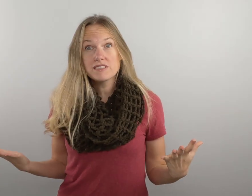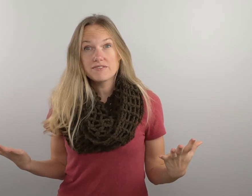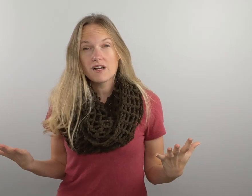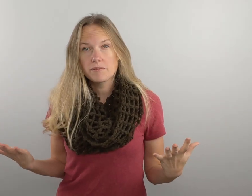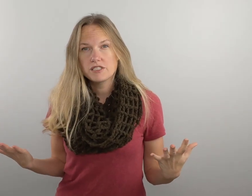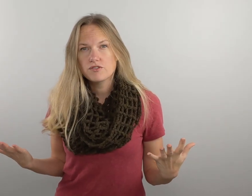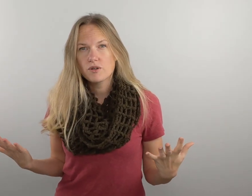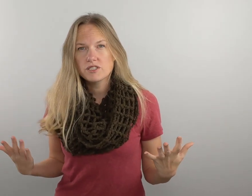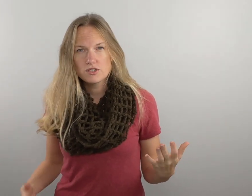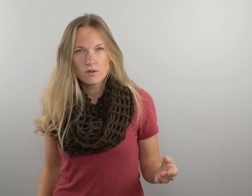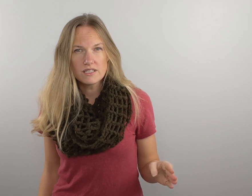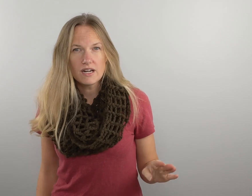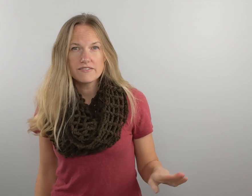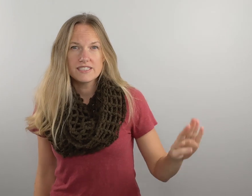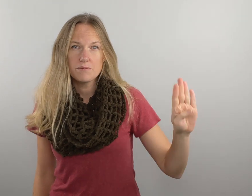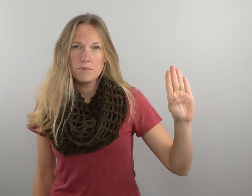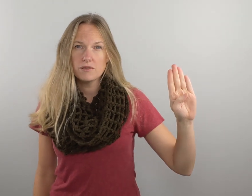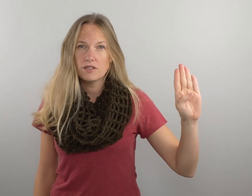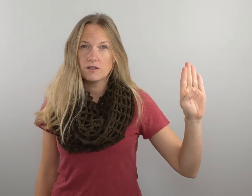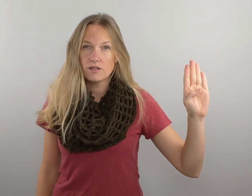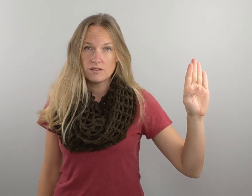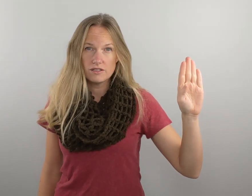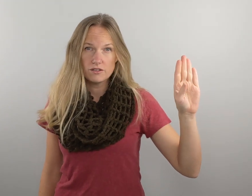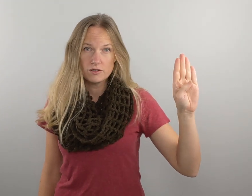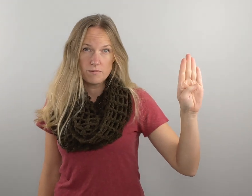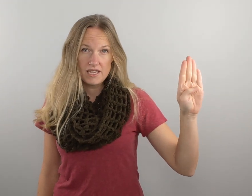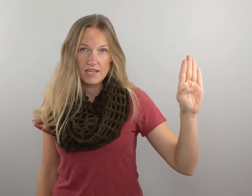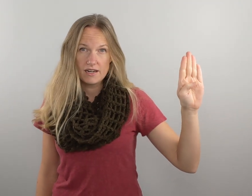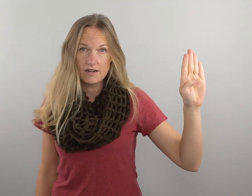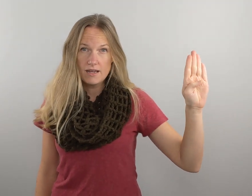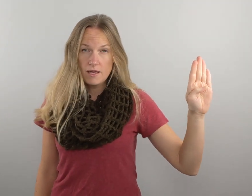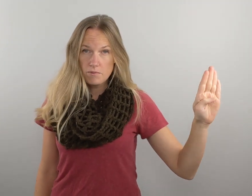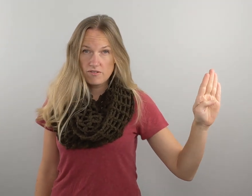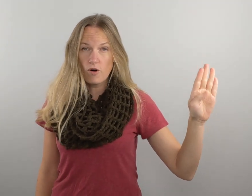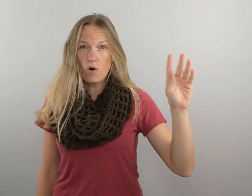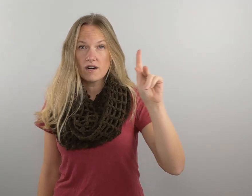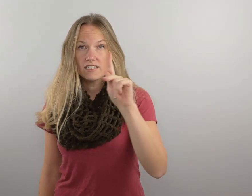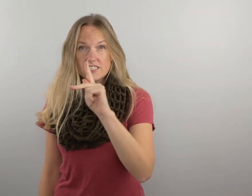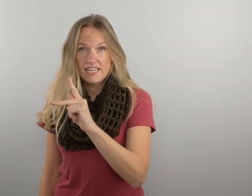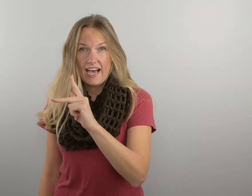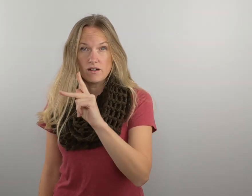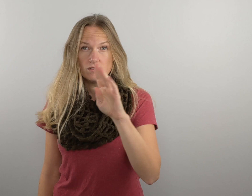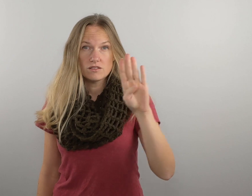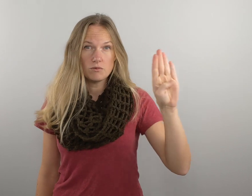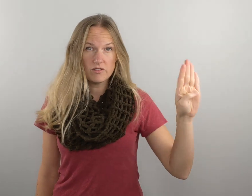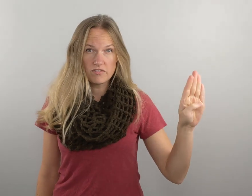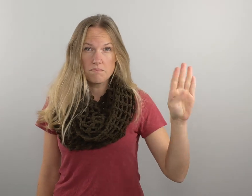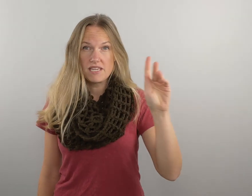different options for restore. I've seen people do, you know, do a B here, before to now. So moving from B to